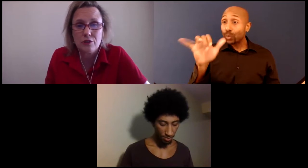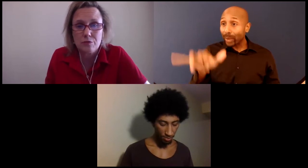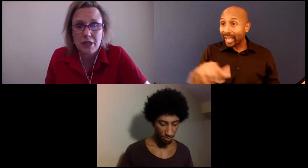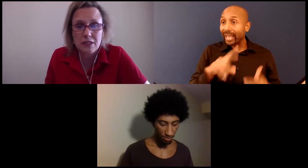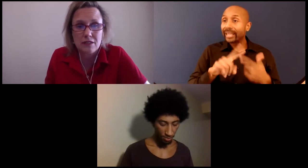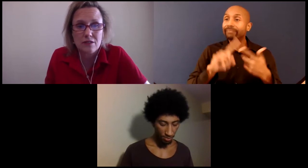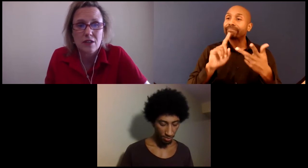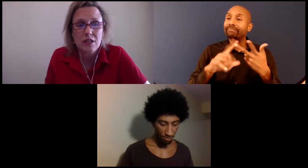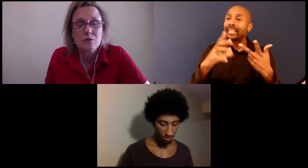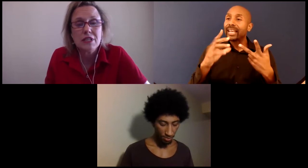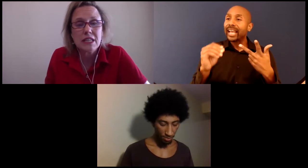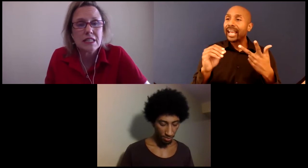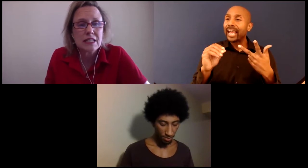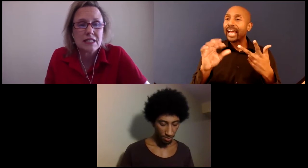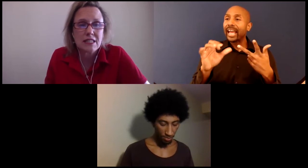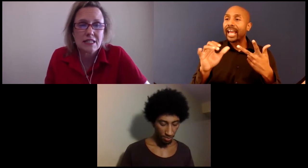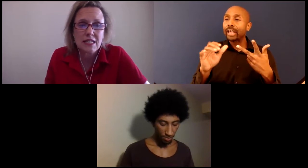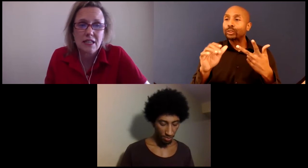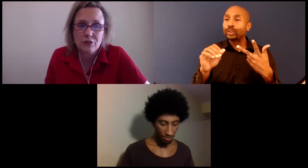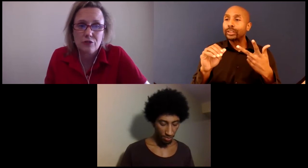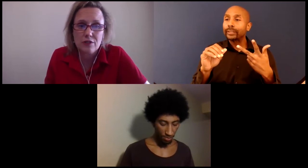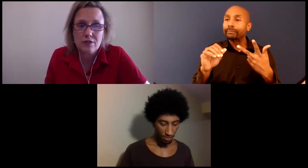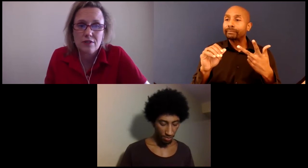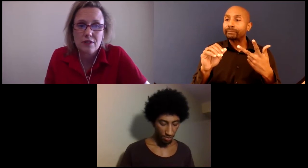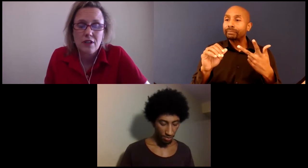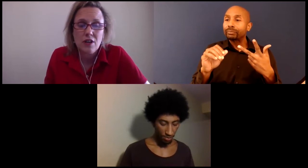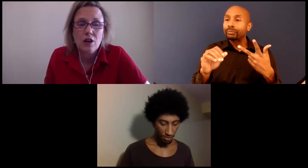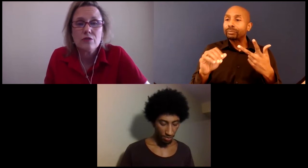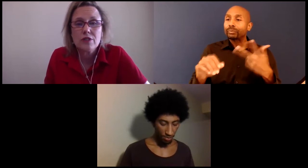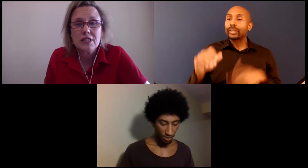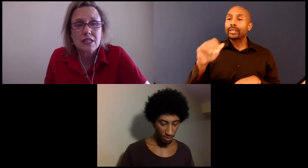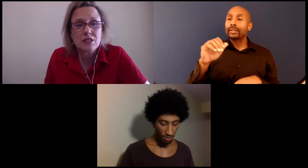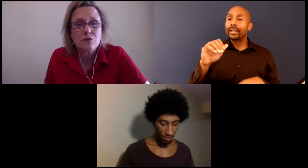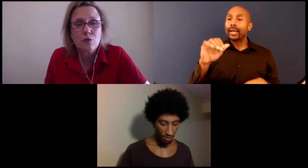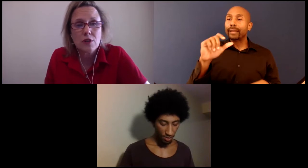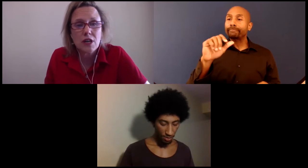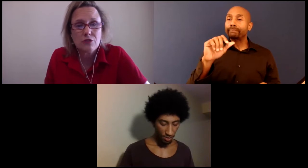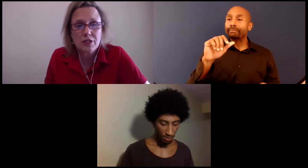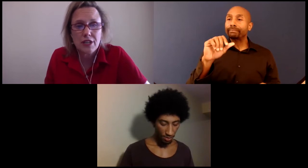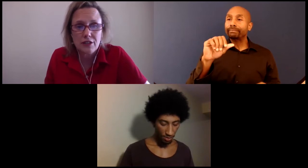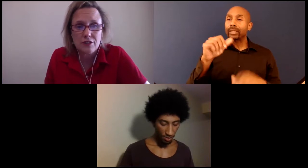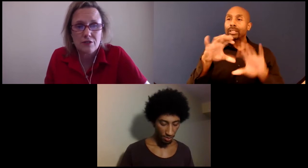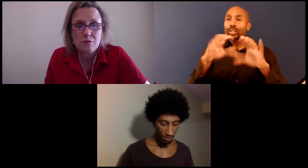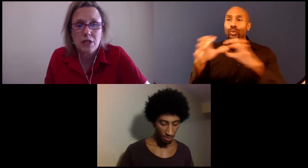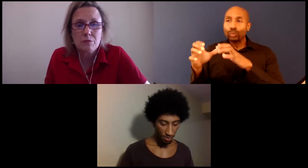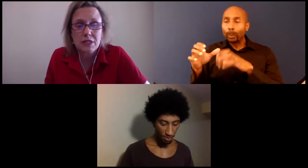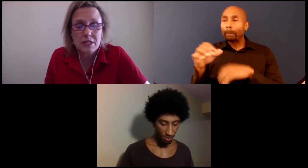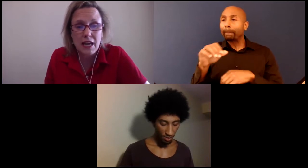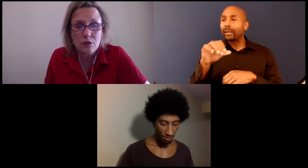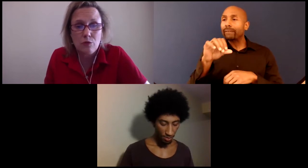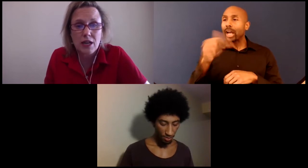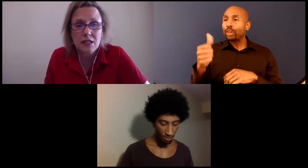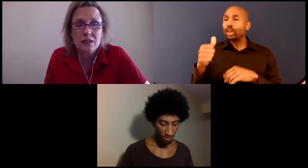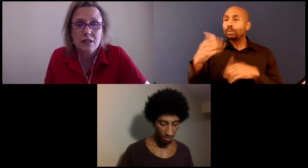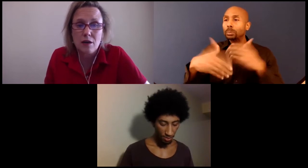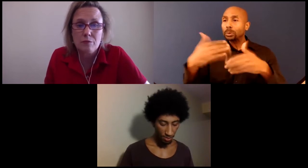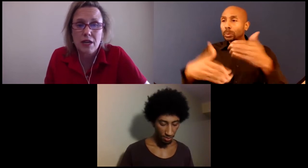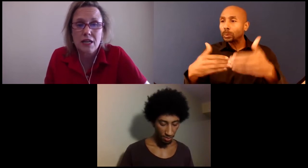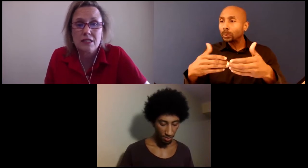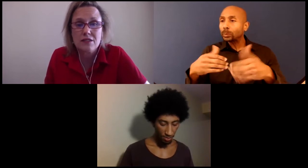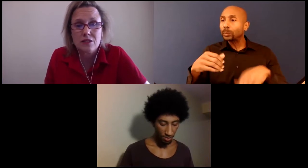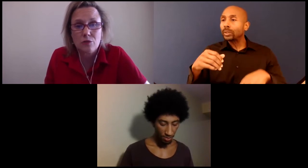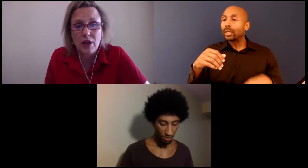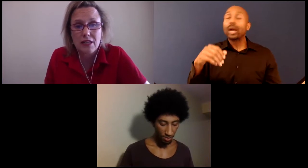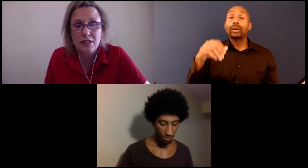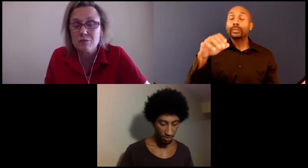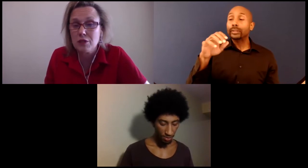of Europeans, beginning in the 1600s. Over the next 400 years, many Piscataway, Lenape,